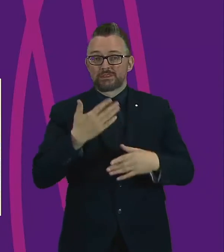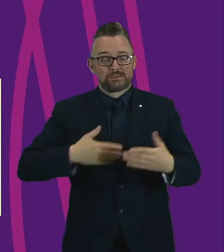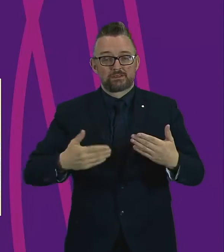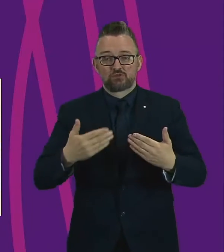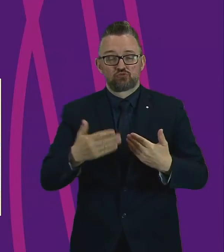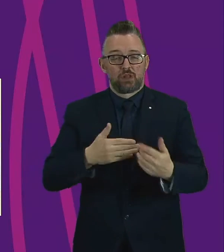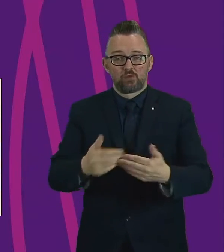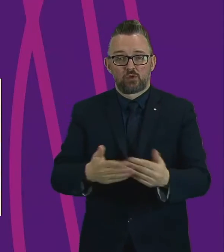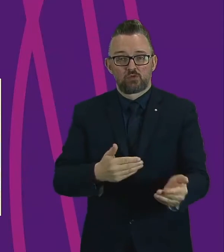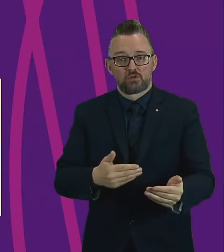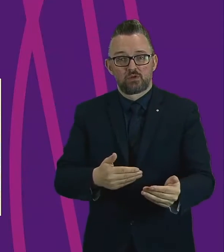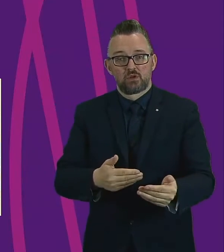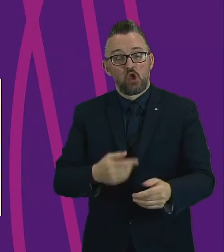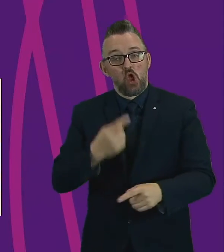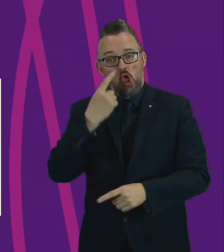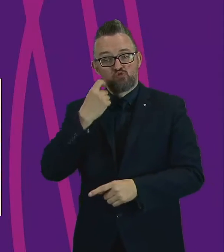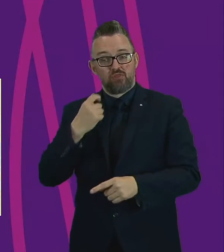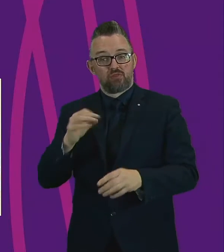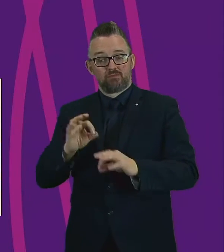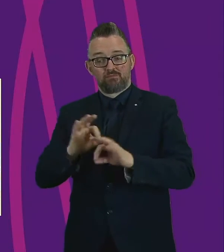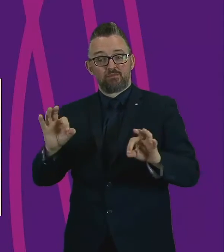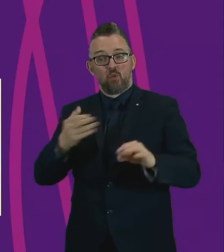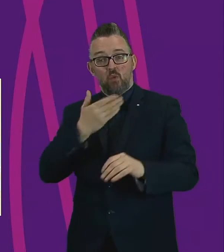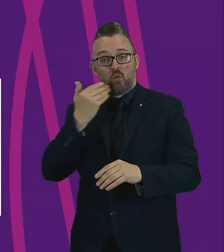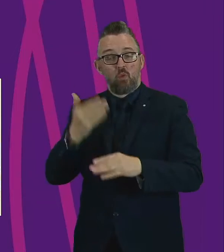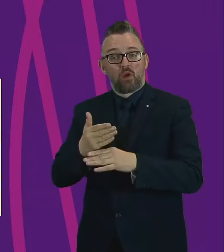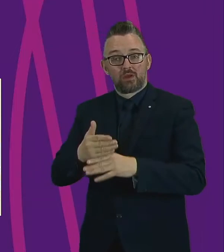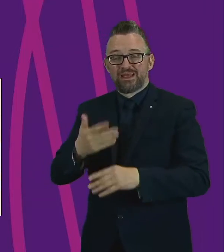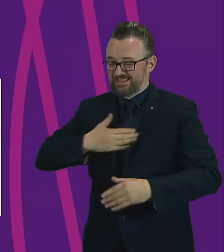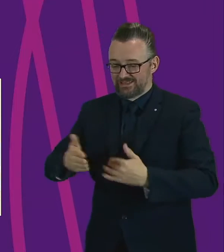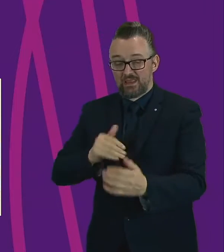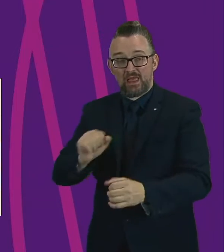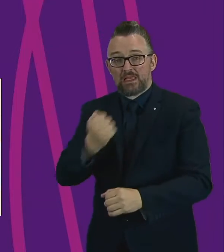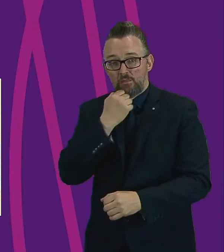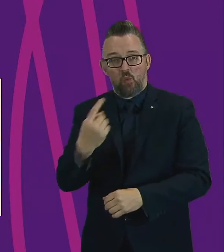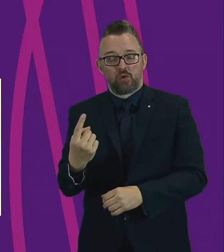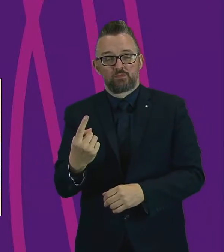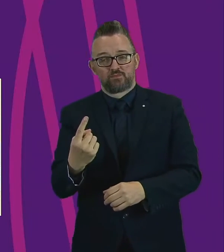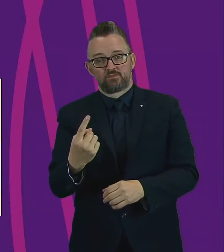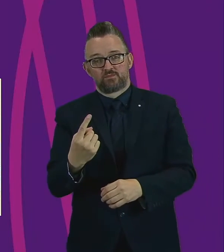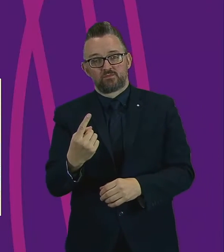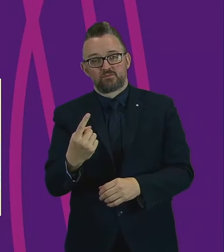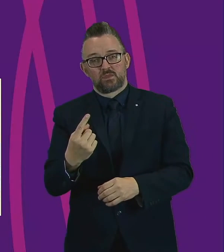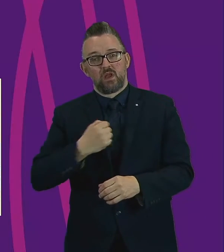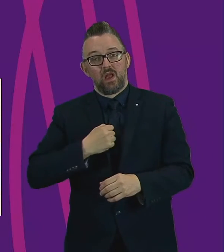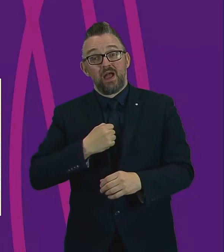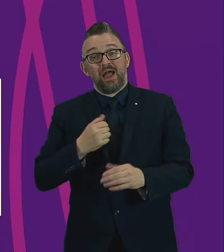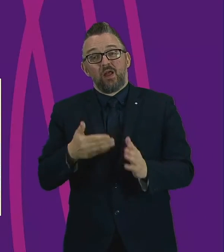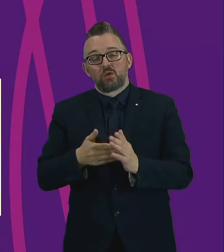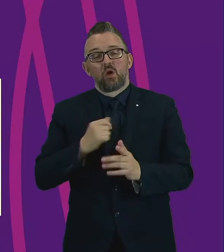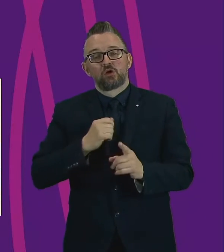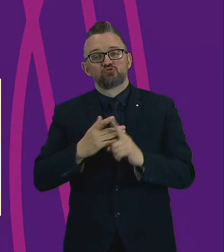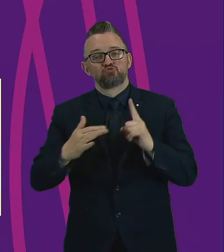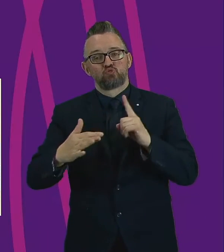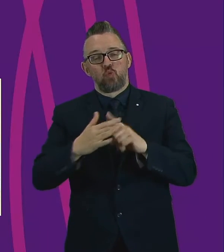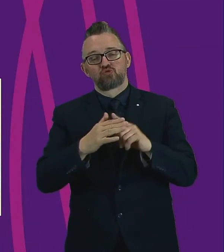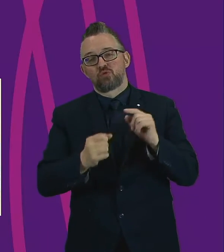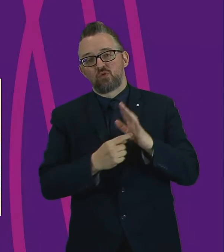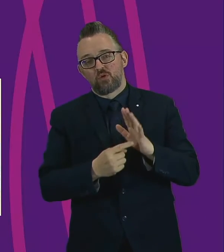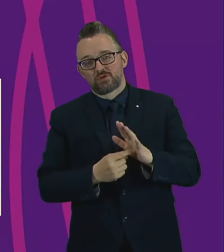unemployment must be our #1 economic priority. But it must be our social priority and our